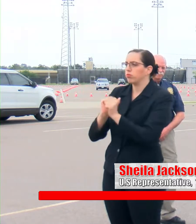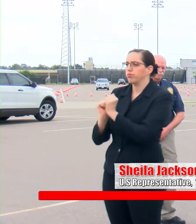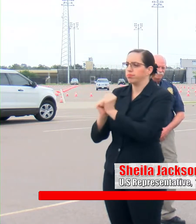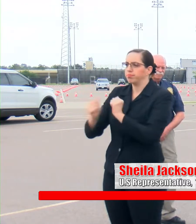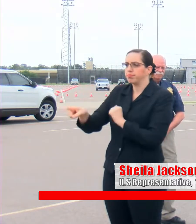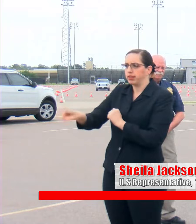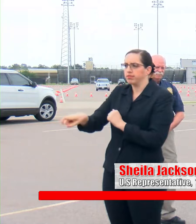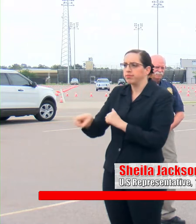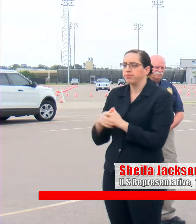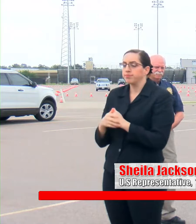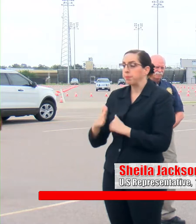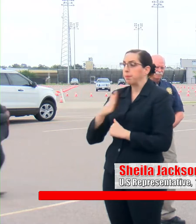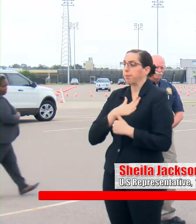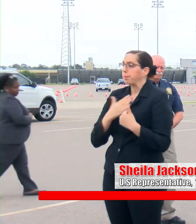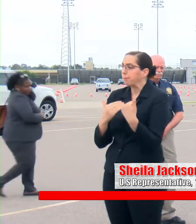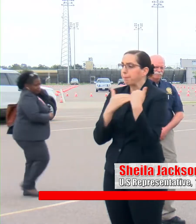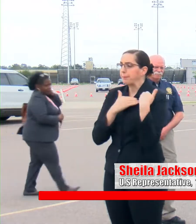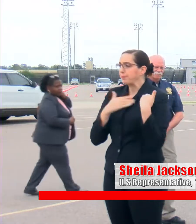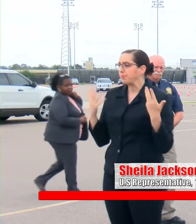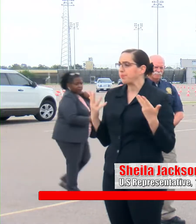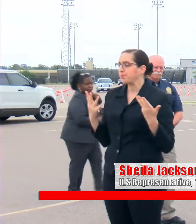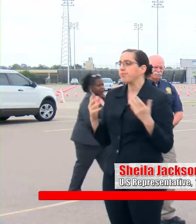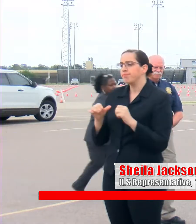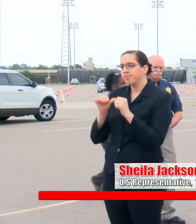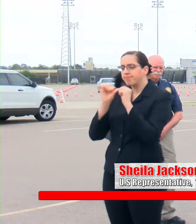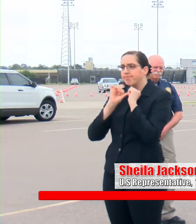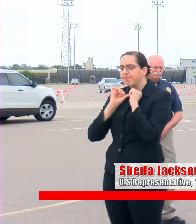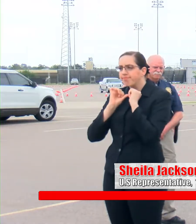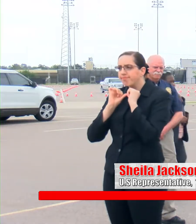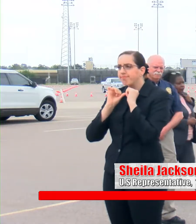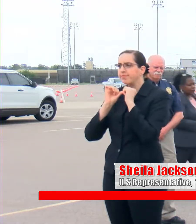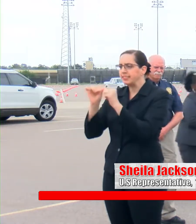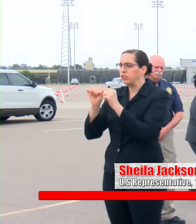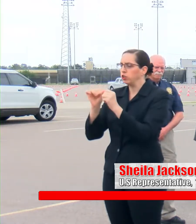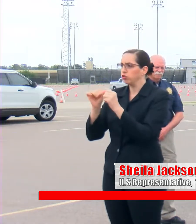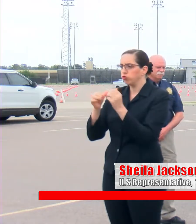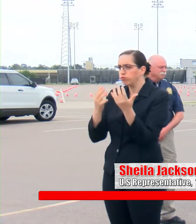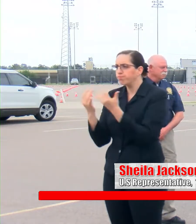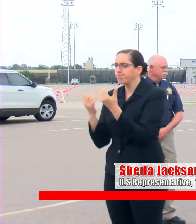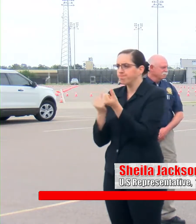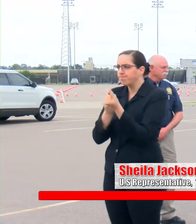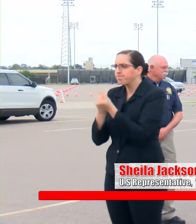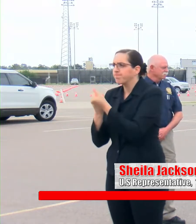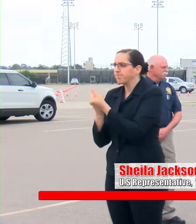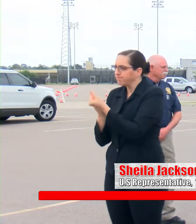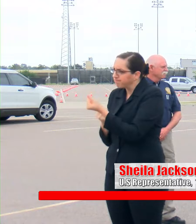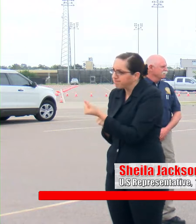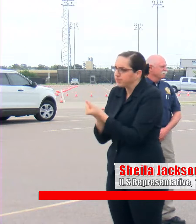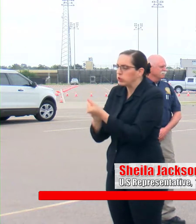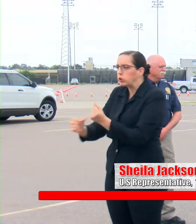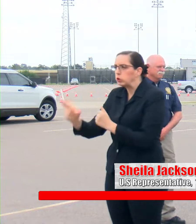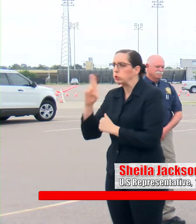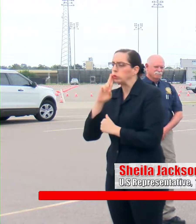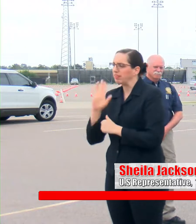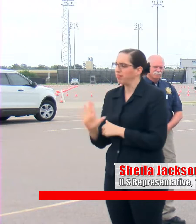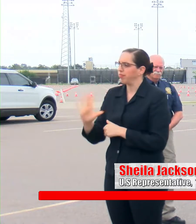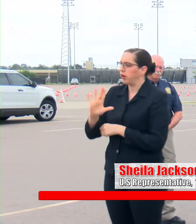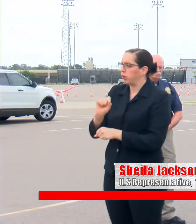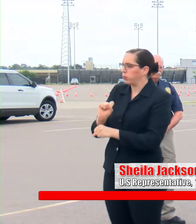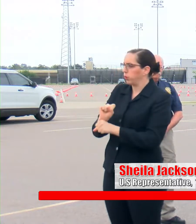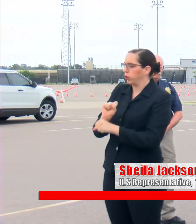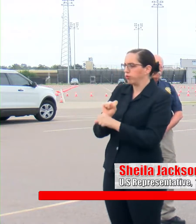my charge is to continue to advocate for the city of Houston for the work that they are